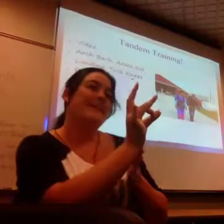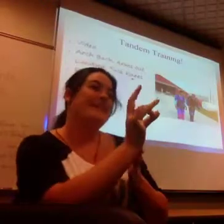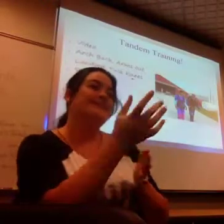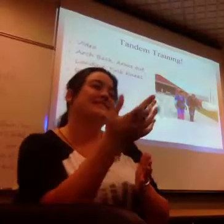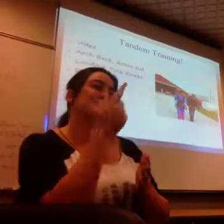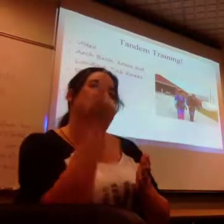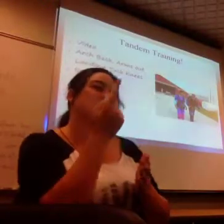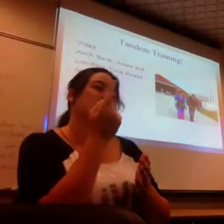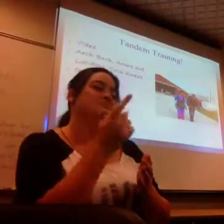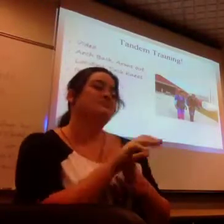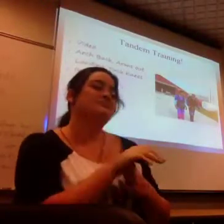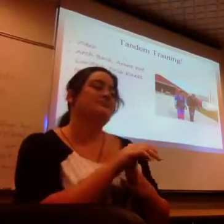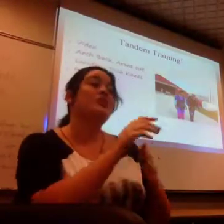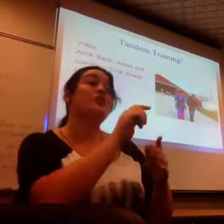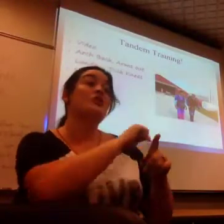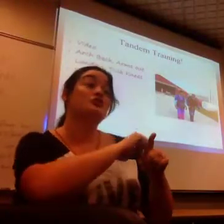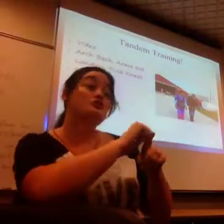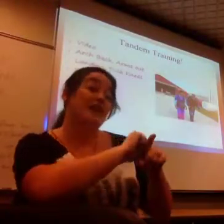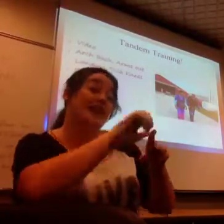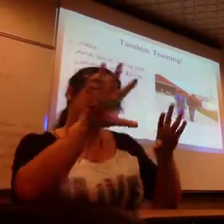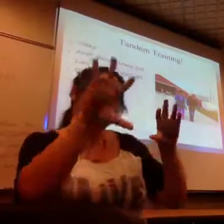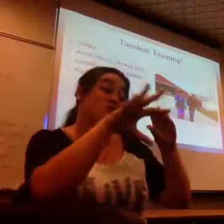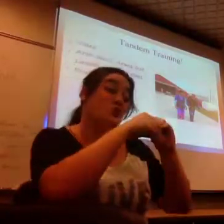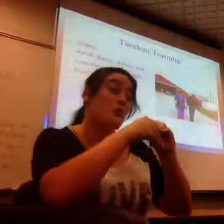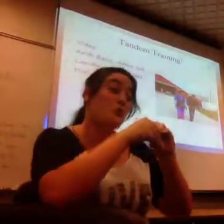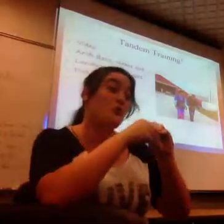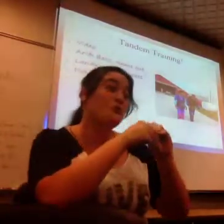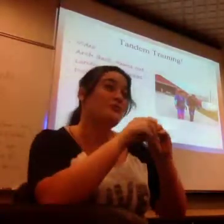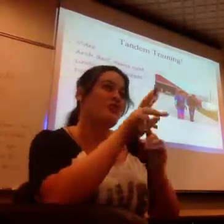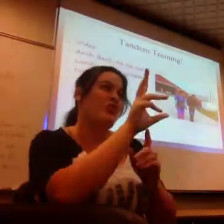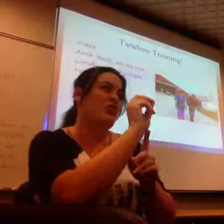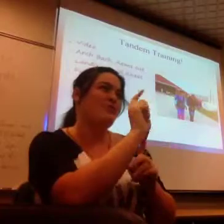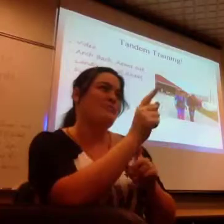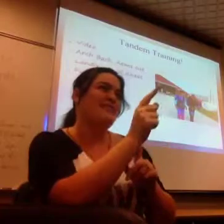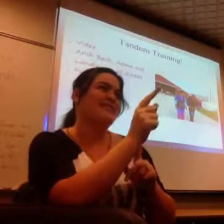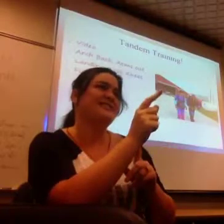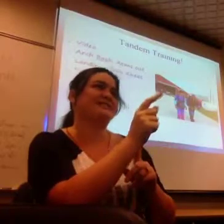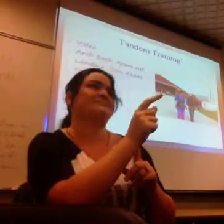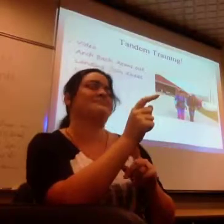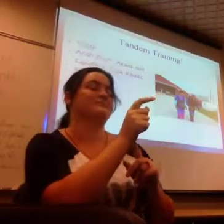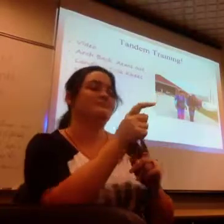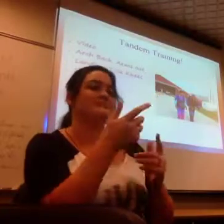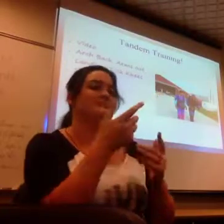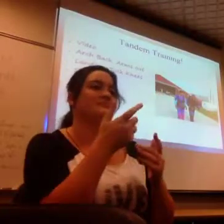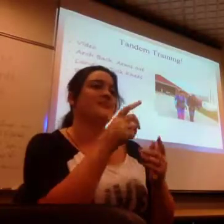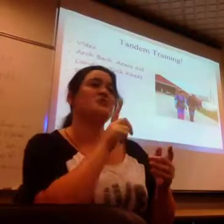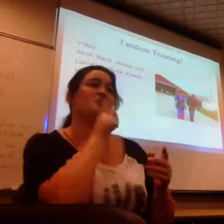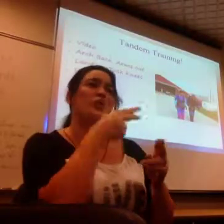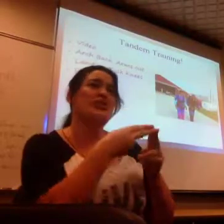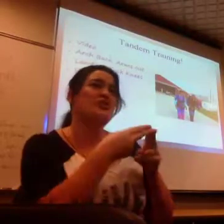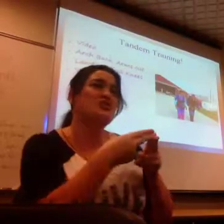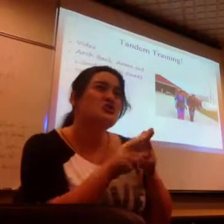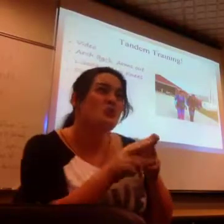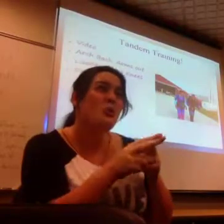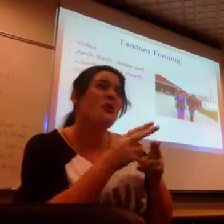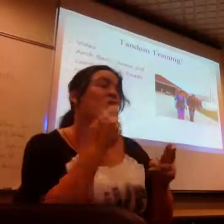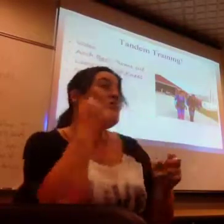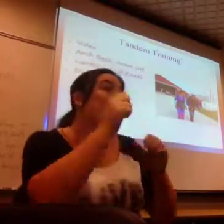The training total took about 30 minutes for tandem training. It's super short, and you think it's going to be long, but nope, it's super